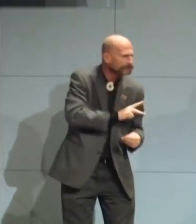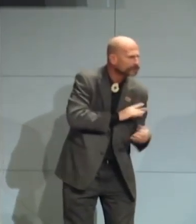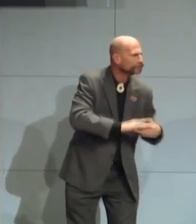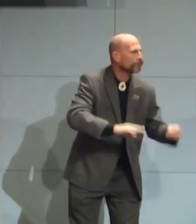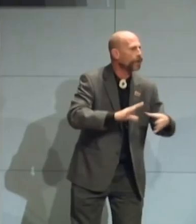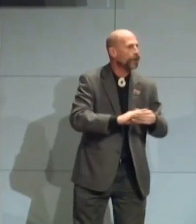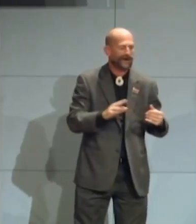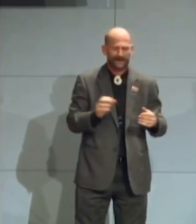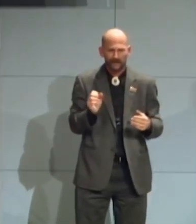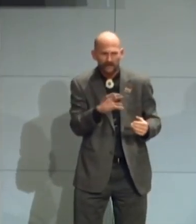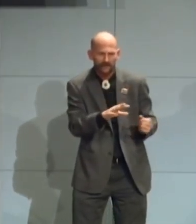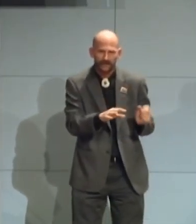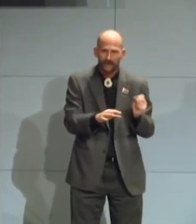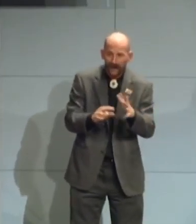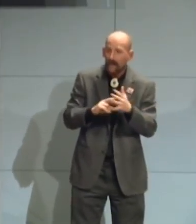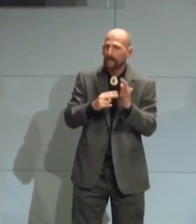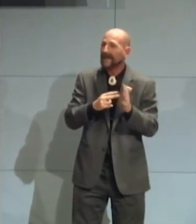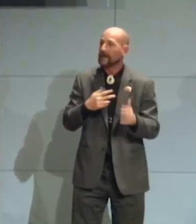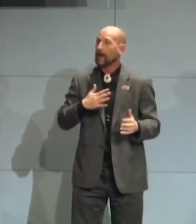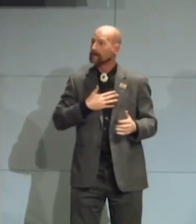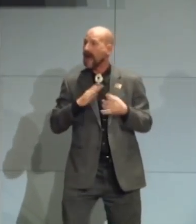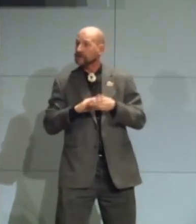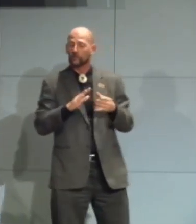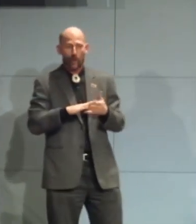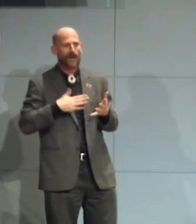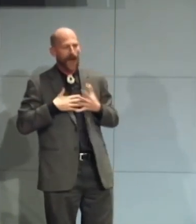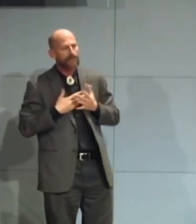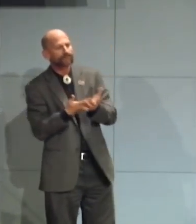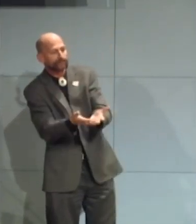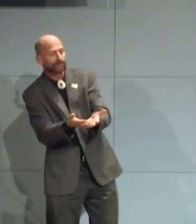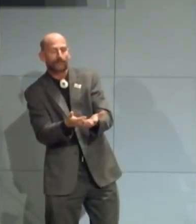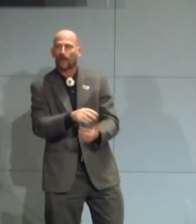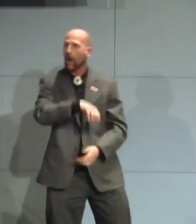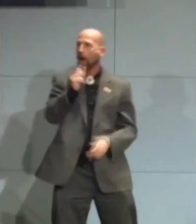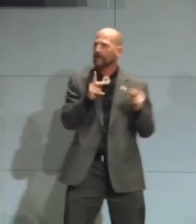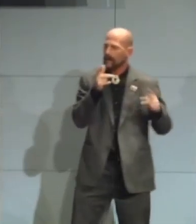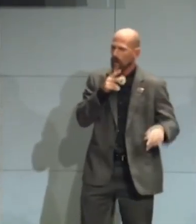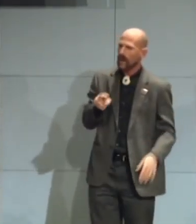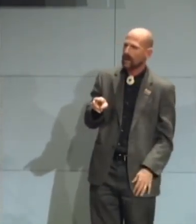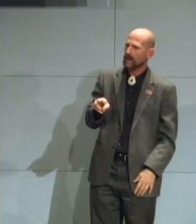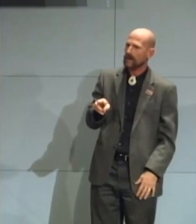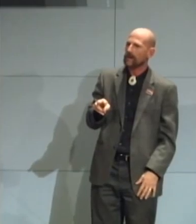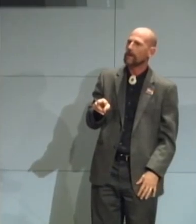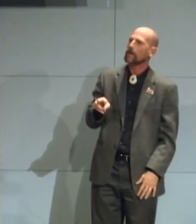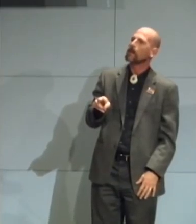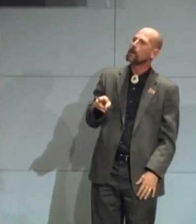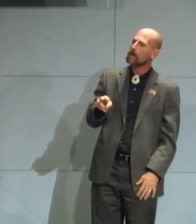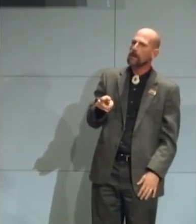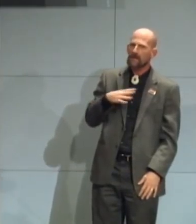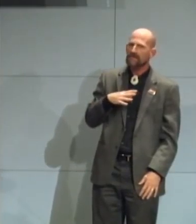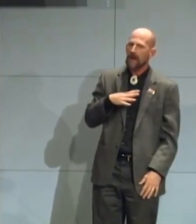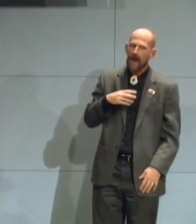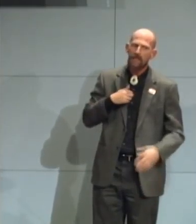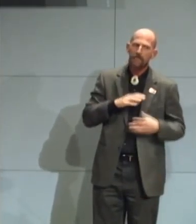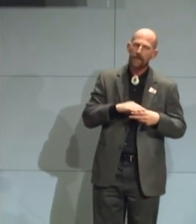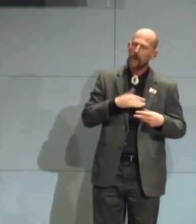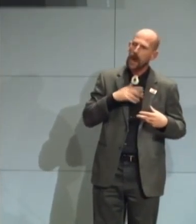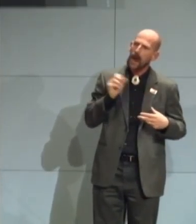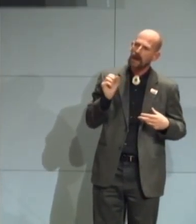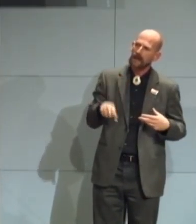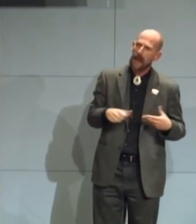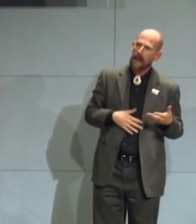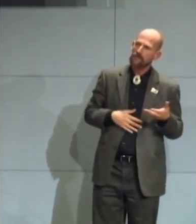high. Now, is it fun for me to think about that? No. Did I enjoy being told that the first time that I was told that by someone who said